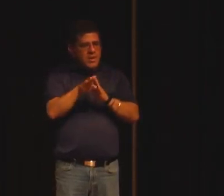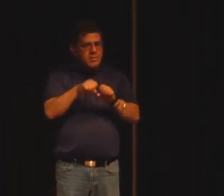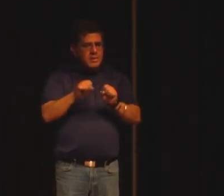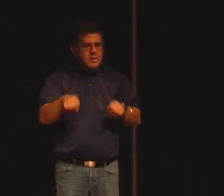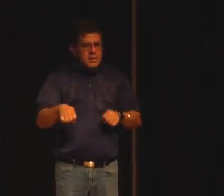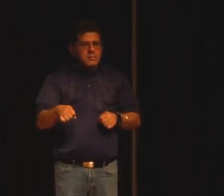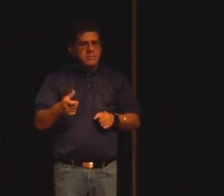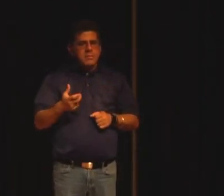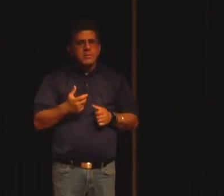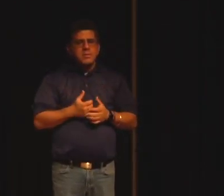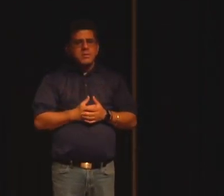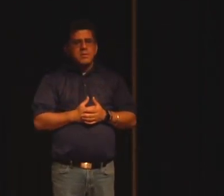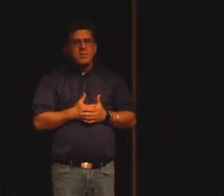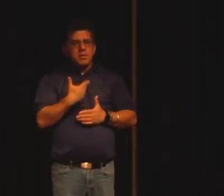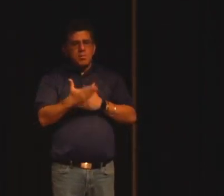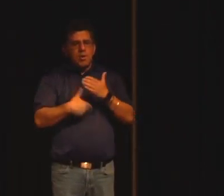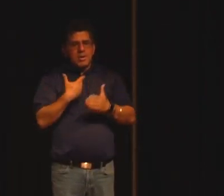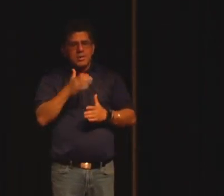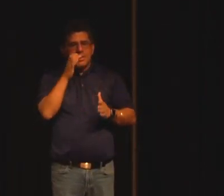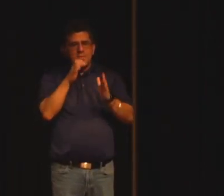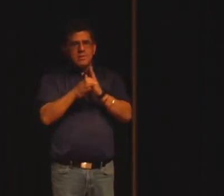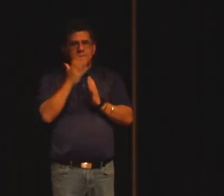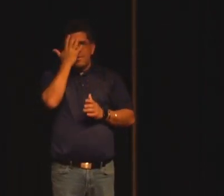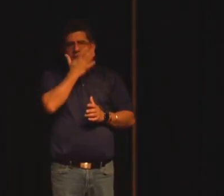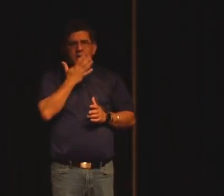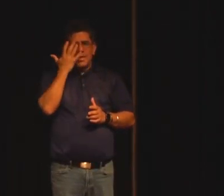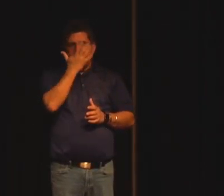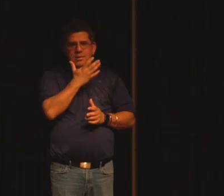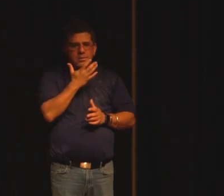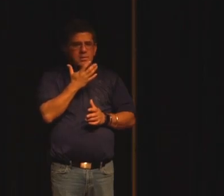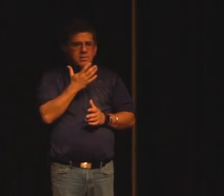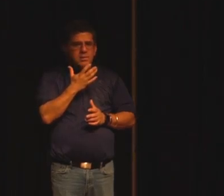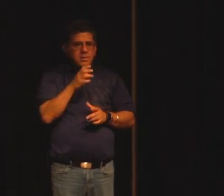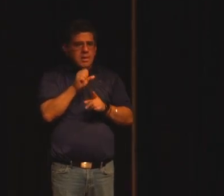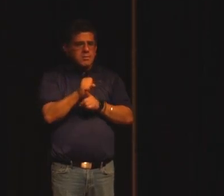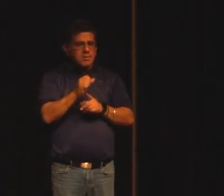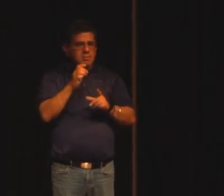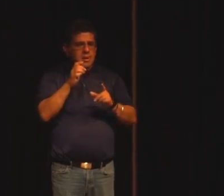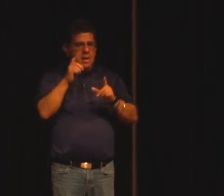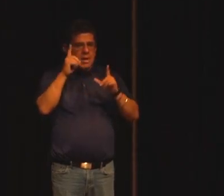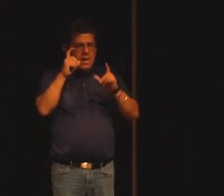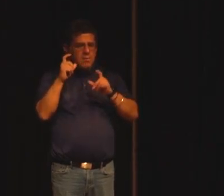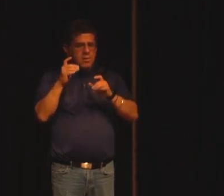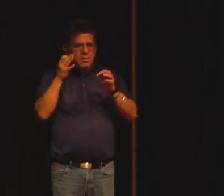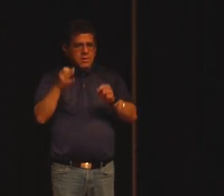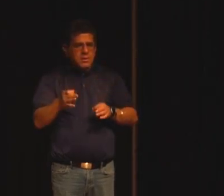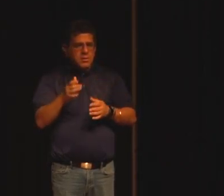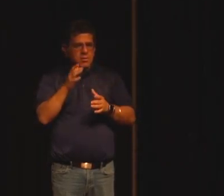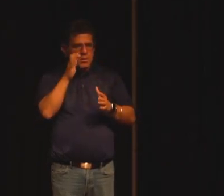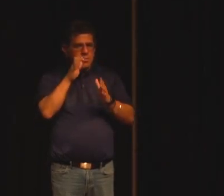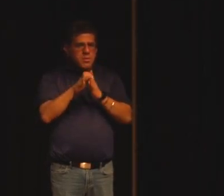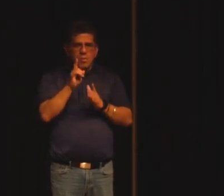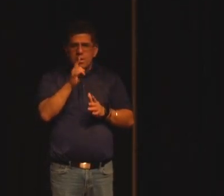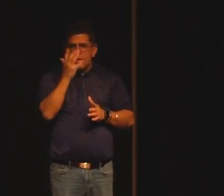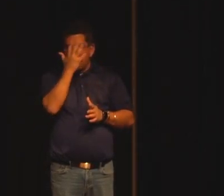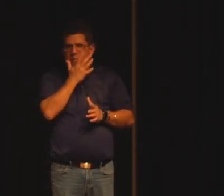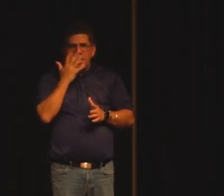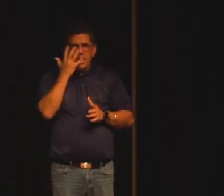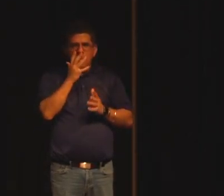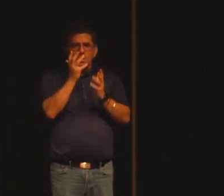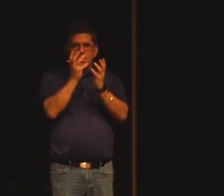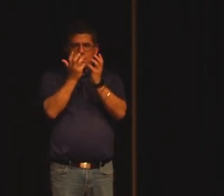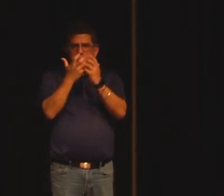systems that process images of faces that are captured by cameras and make decisions about what's in the image, where the face is, what it's